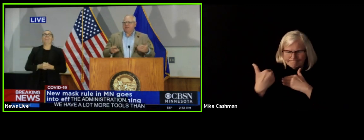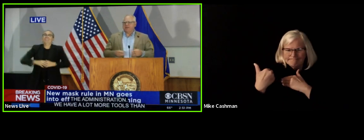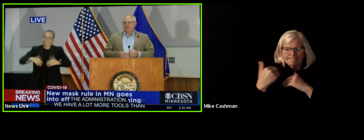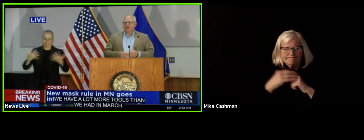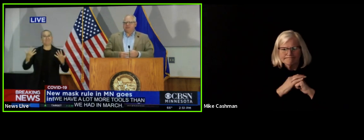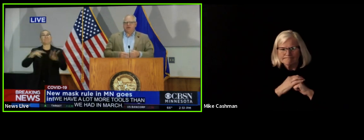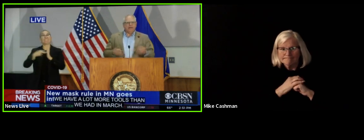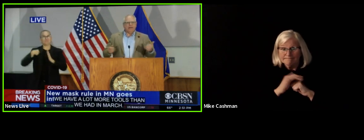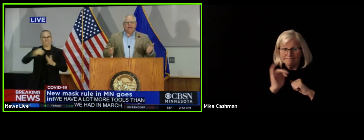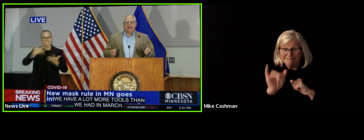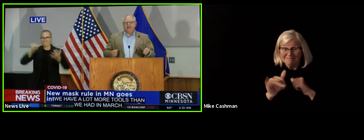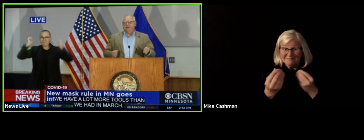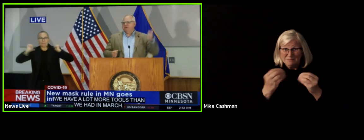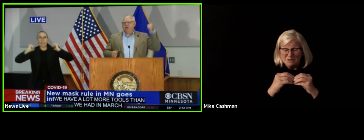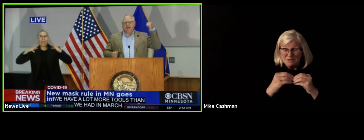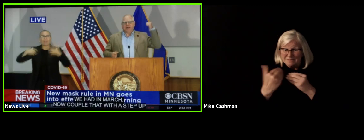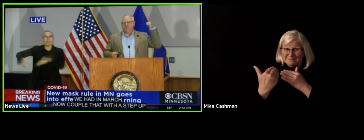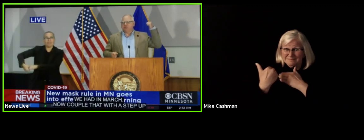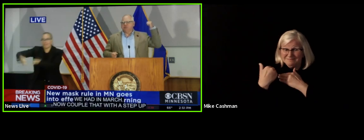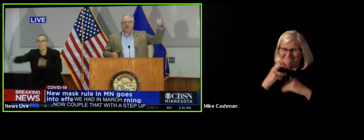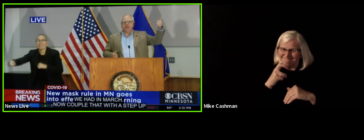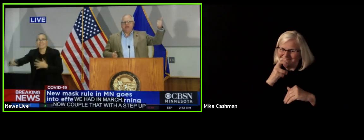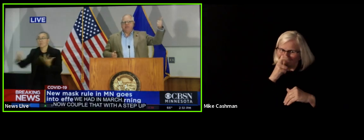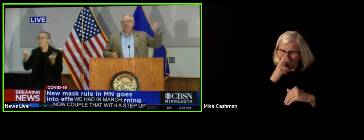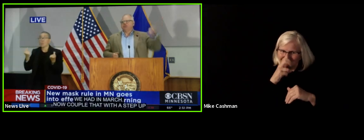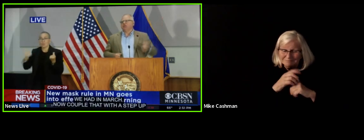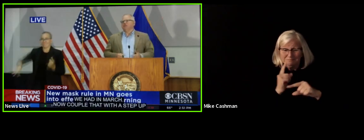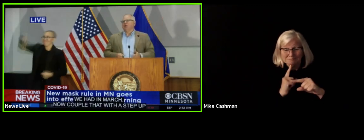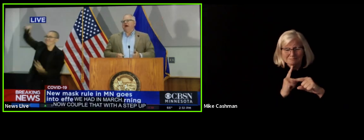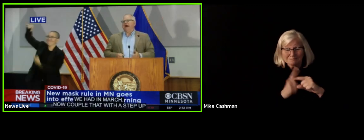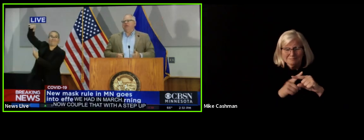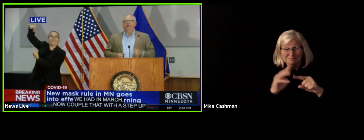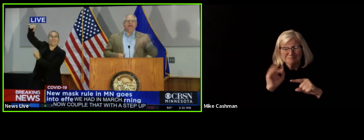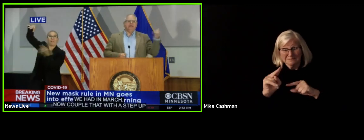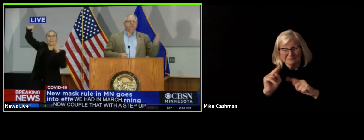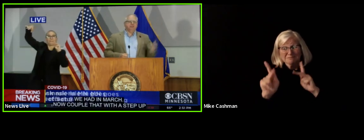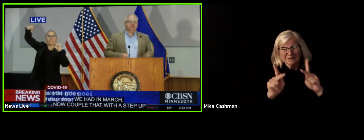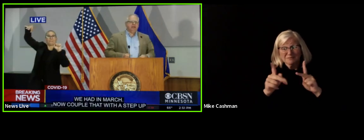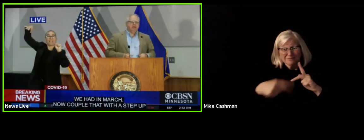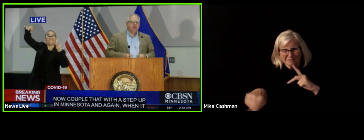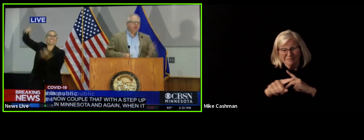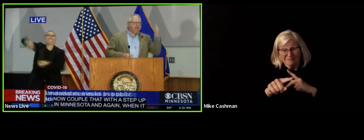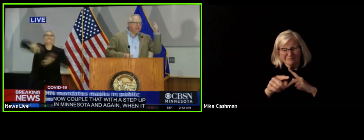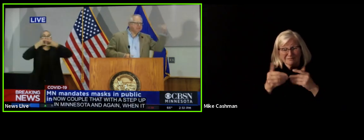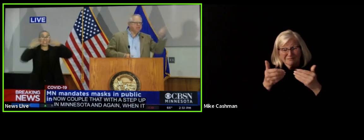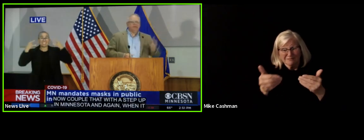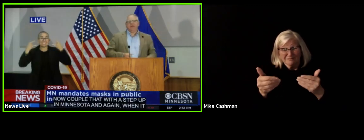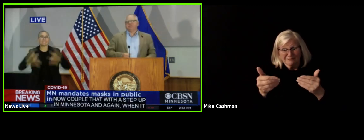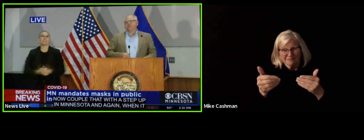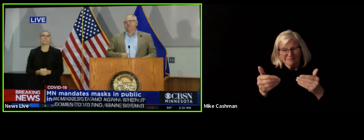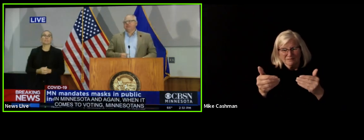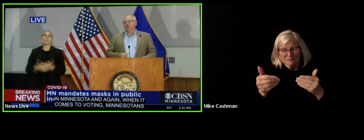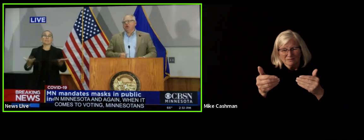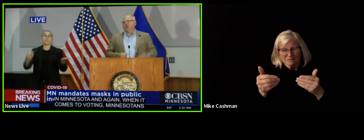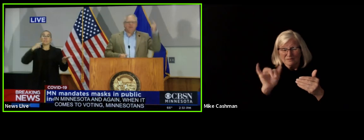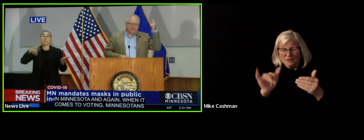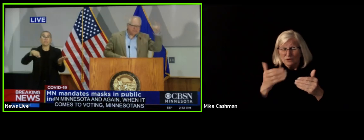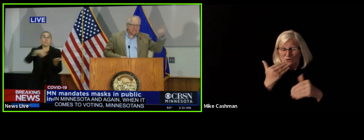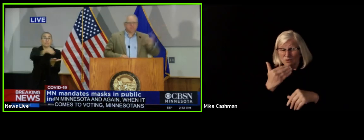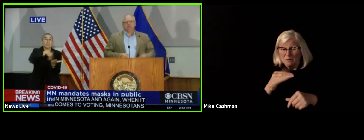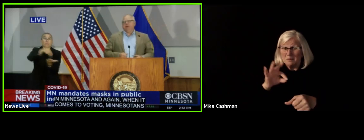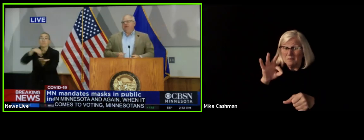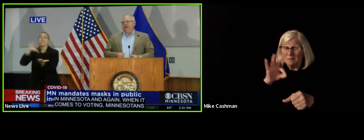stepping up in Minnesota. And again, when it comes to voting, Minnesotans vote higher than any other state. When it comes to filling out the census, we fill